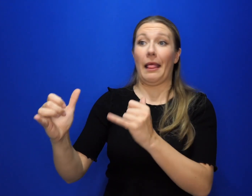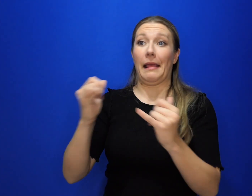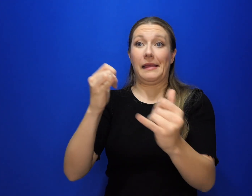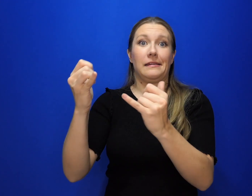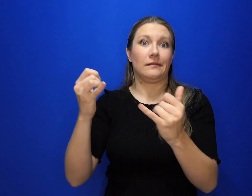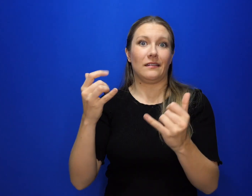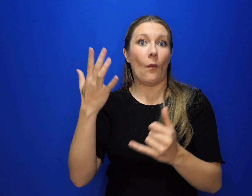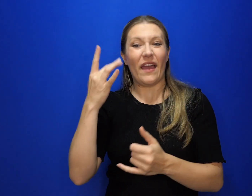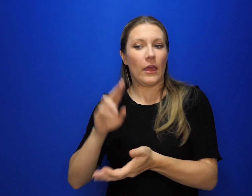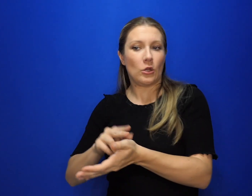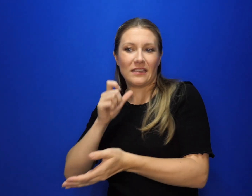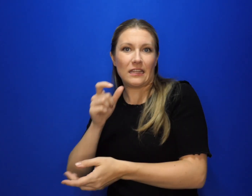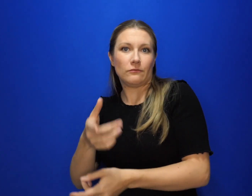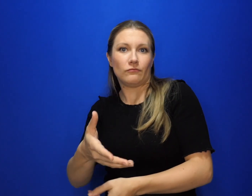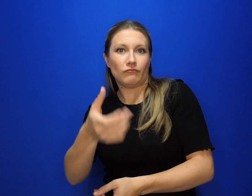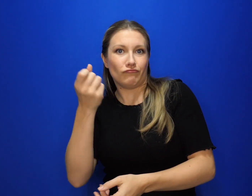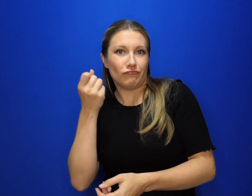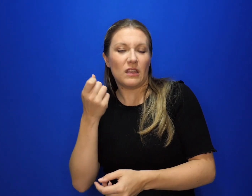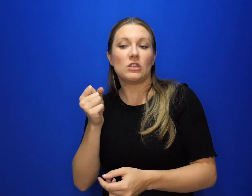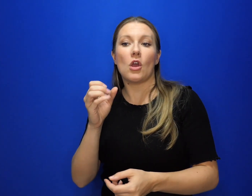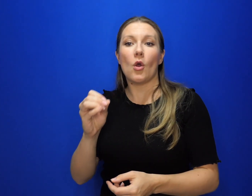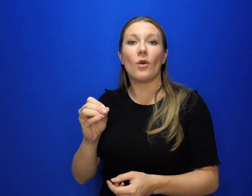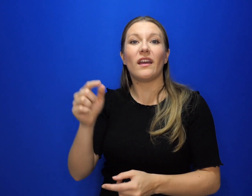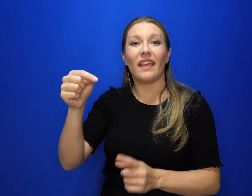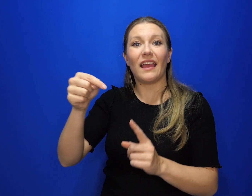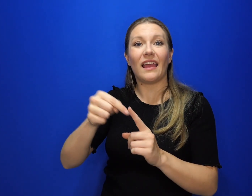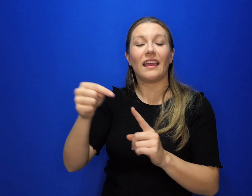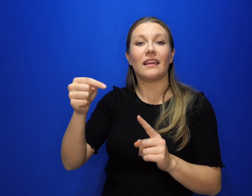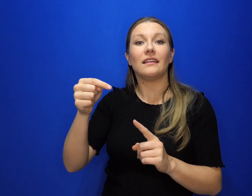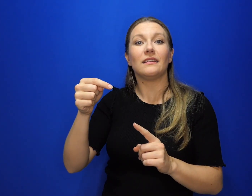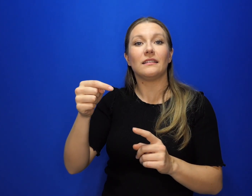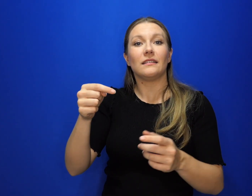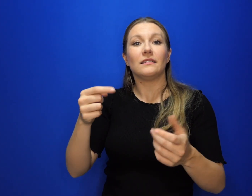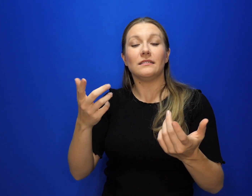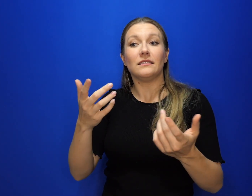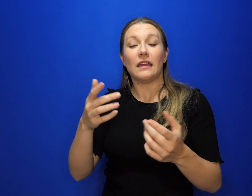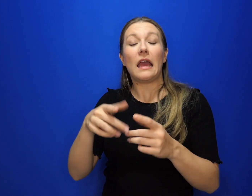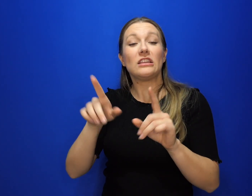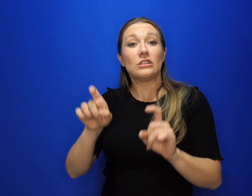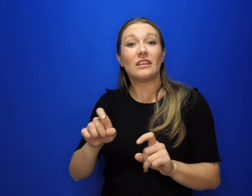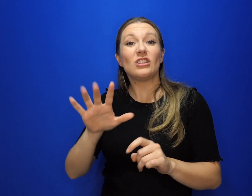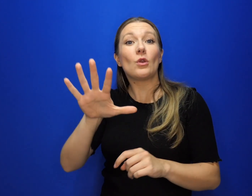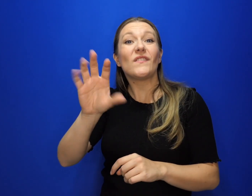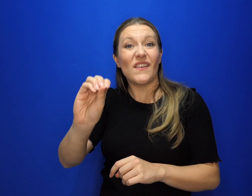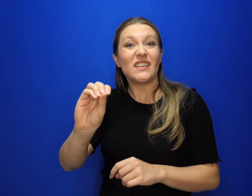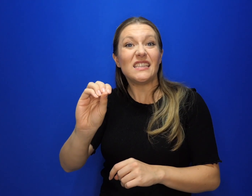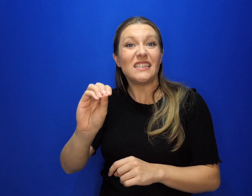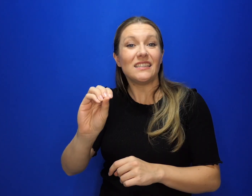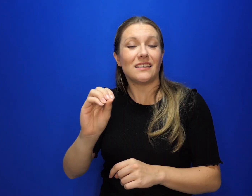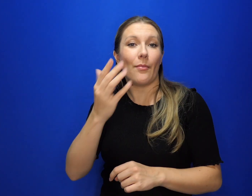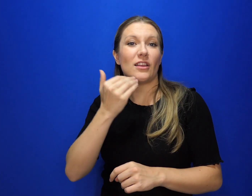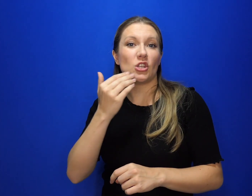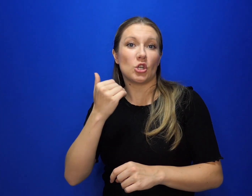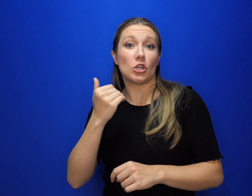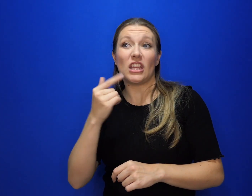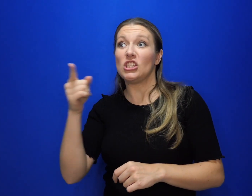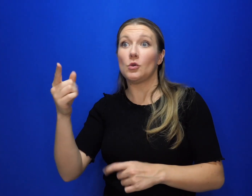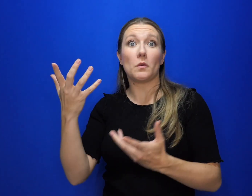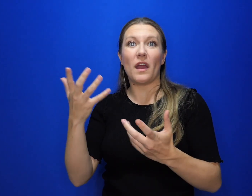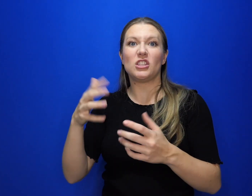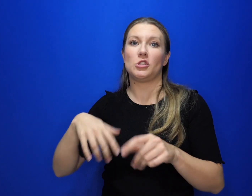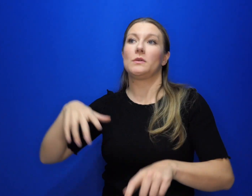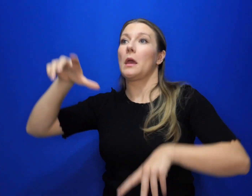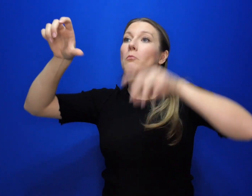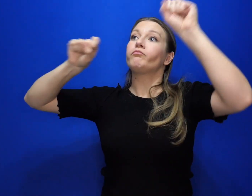kindergarten, she went right out on the playground. So they plucked Arden with a 50 blood sugar off the top of the monkey bars and brought her